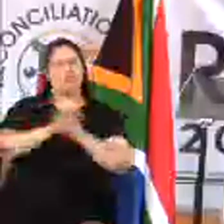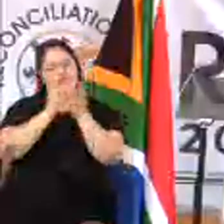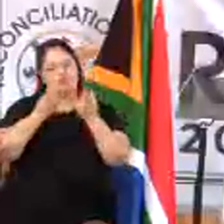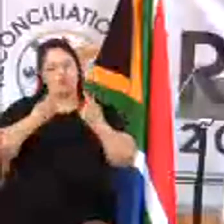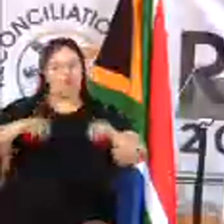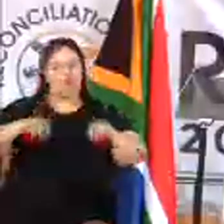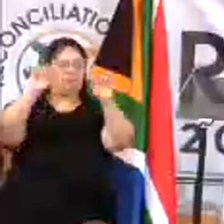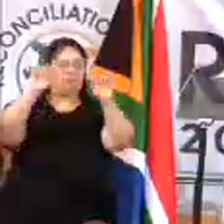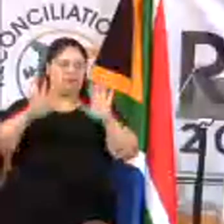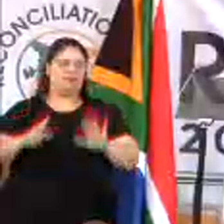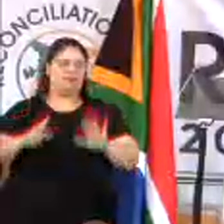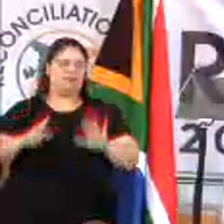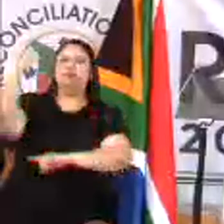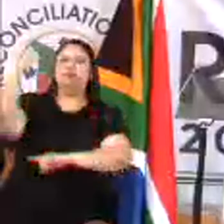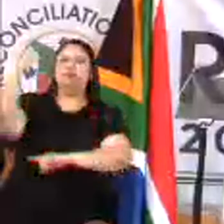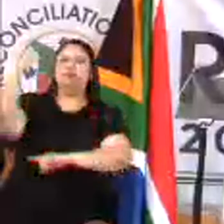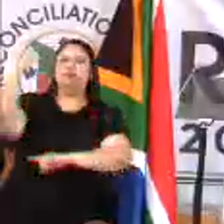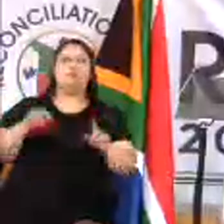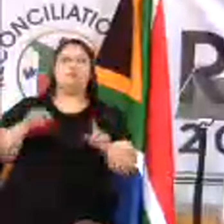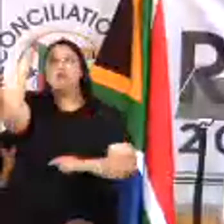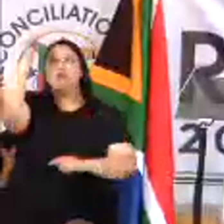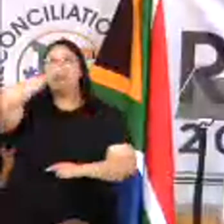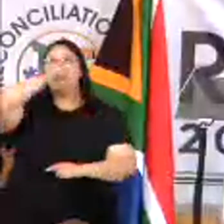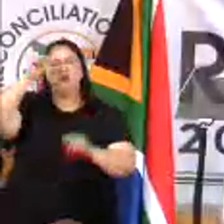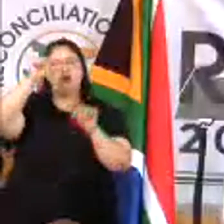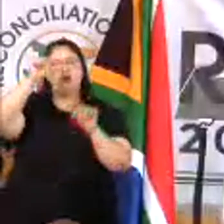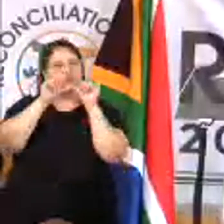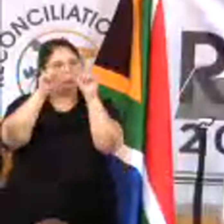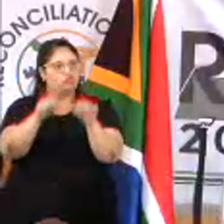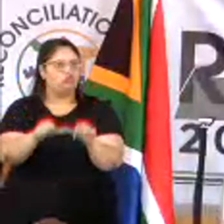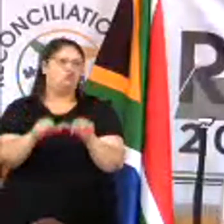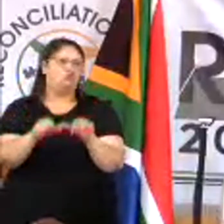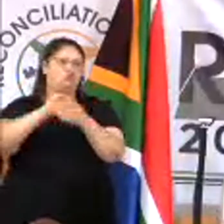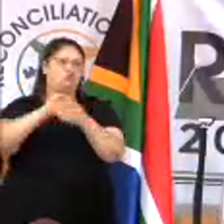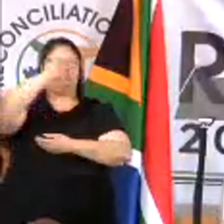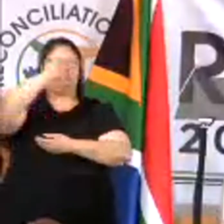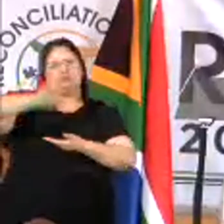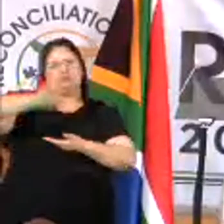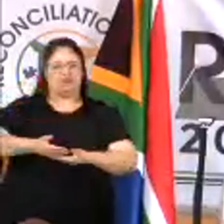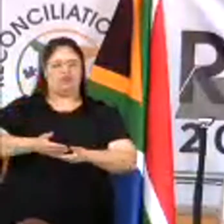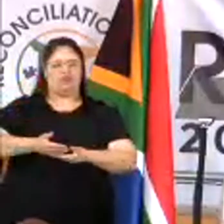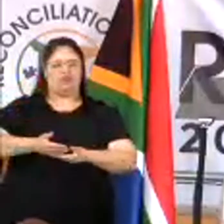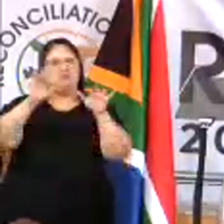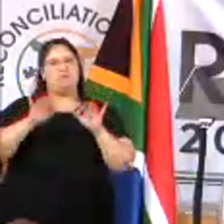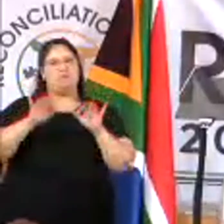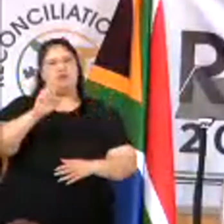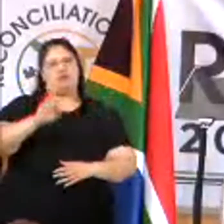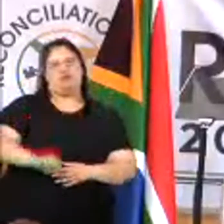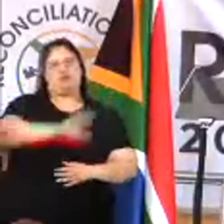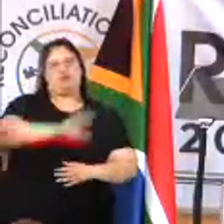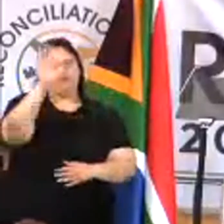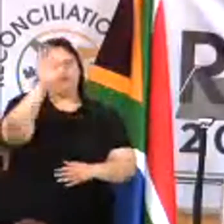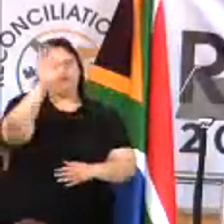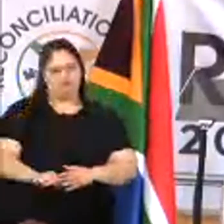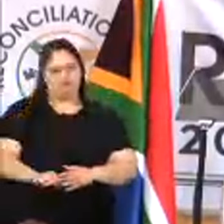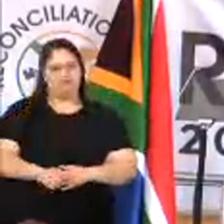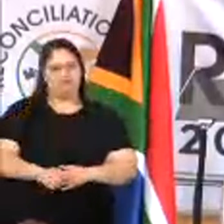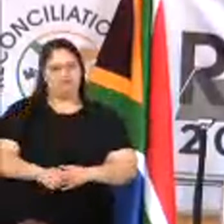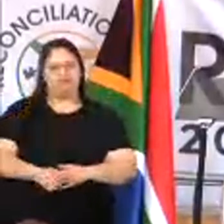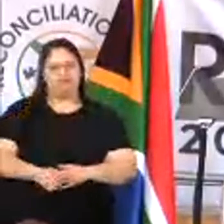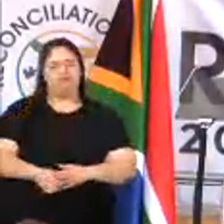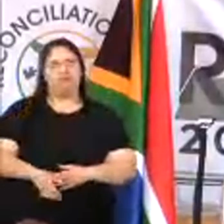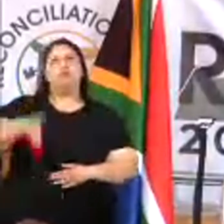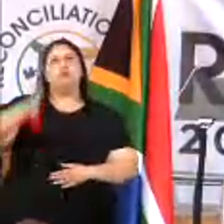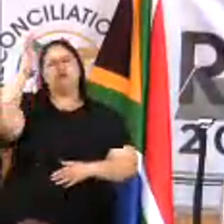blessed day, and may God continue to protect the people of South Africa. Oh,